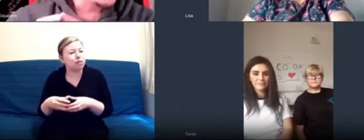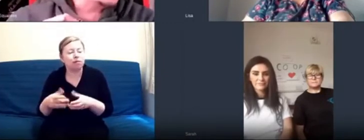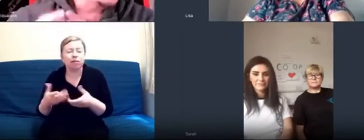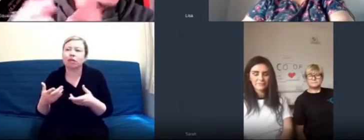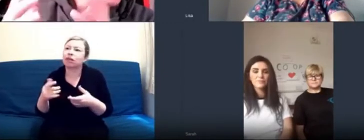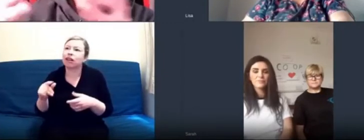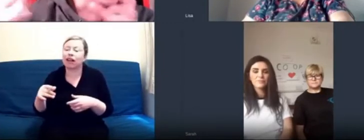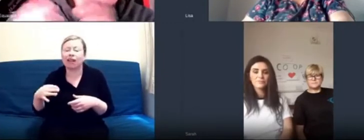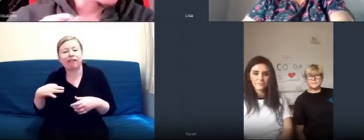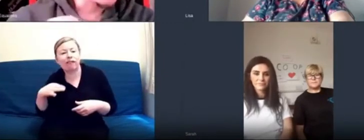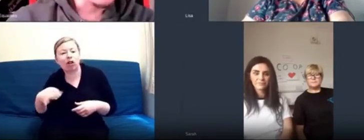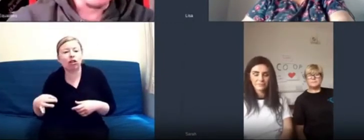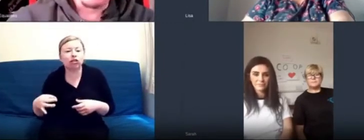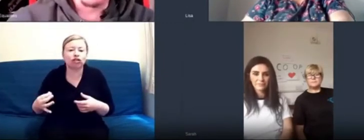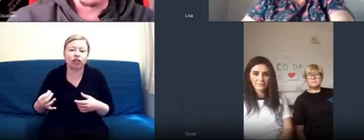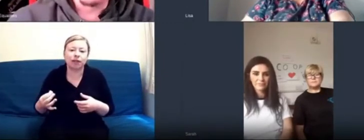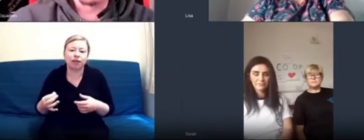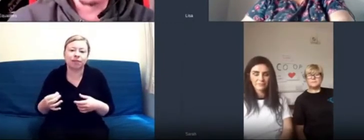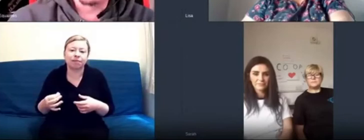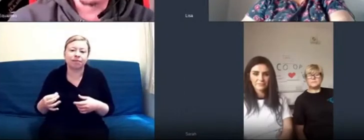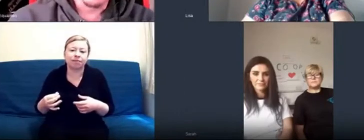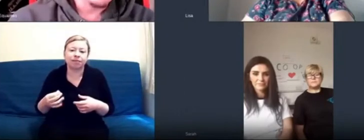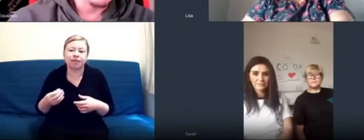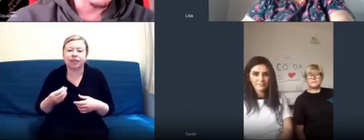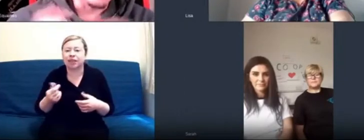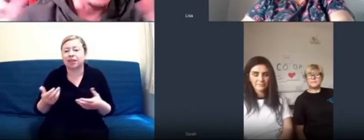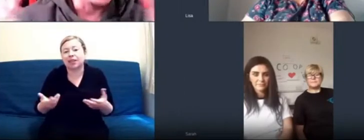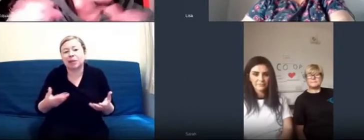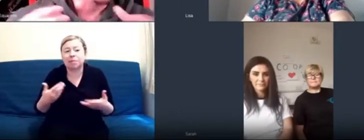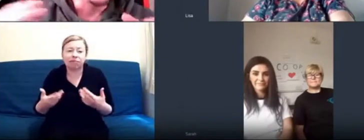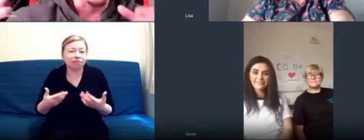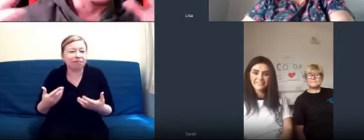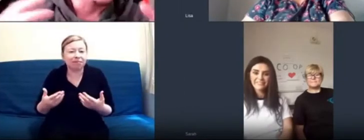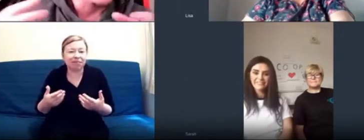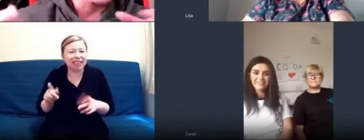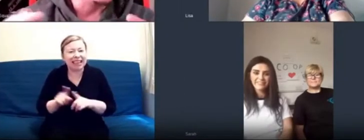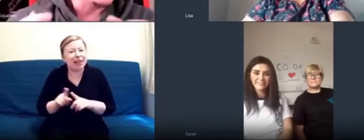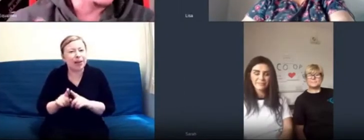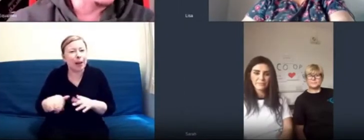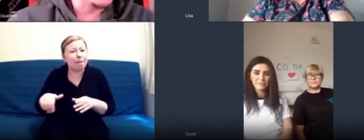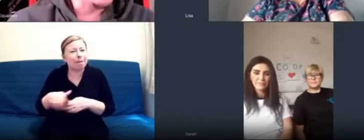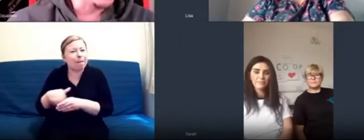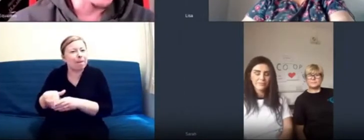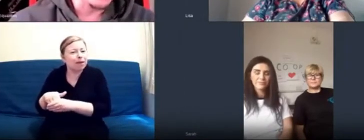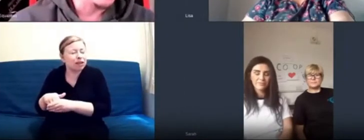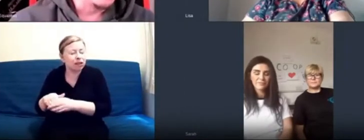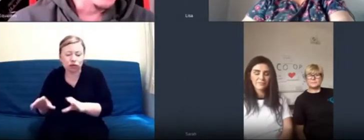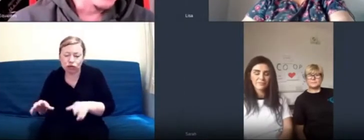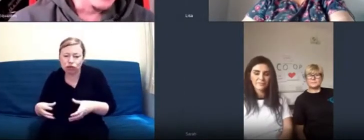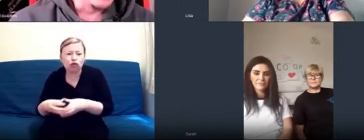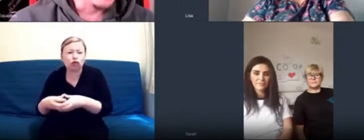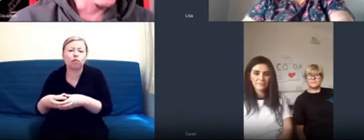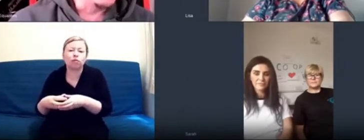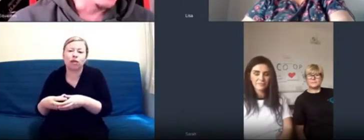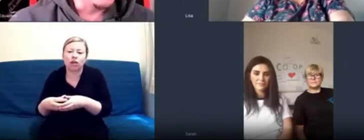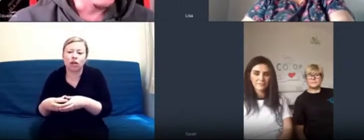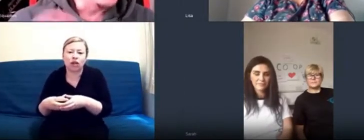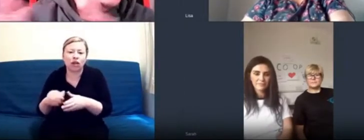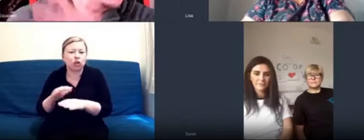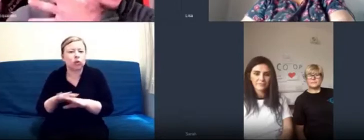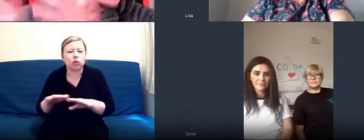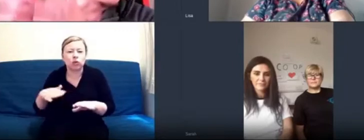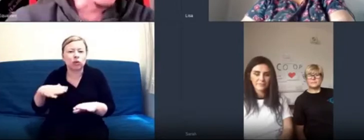voluntary association. Some of them are just like, it's just a membership. They're just there for each other's members. And you don't have to